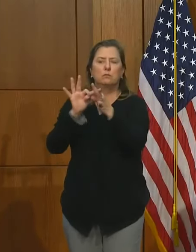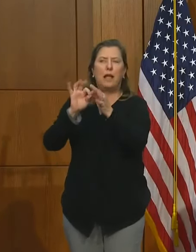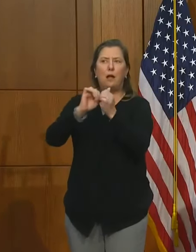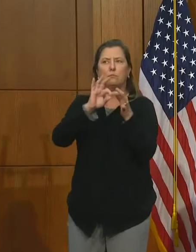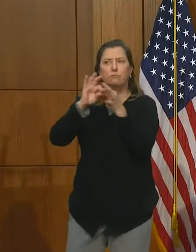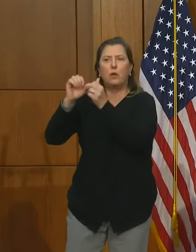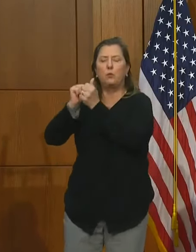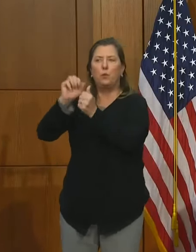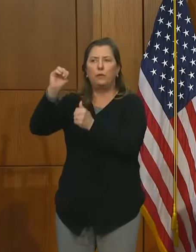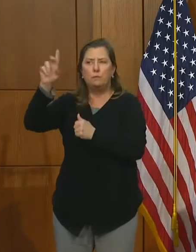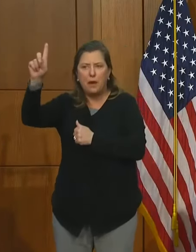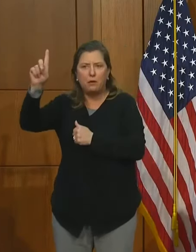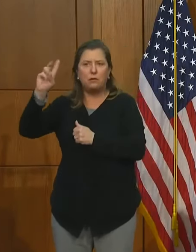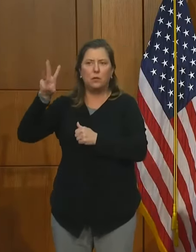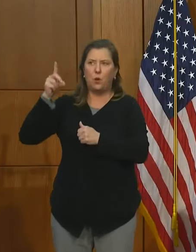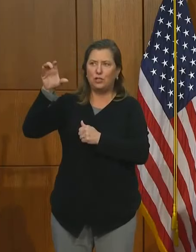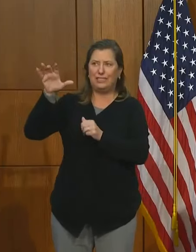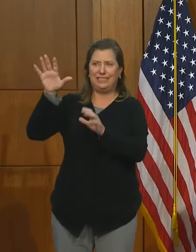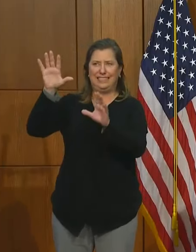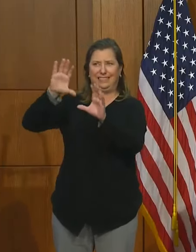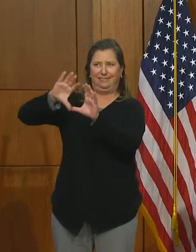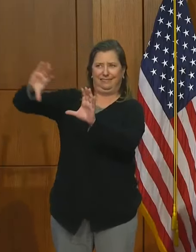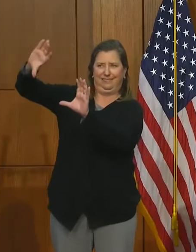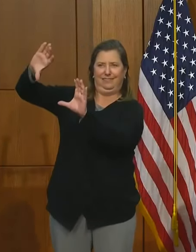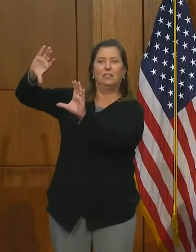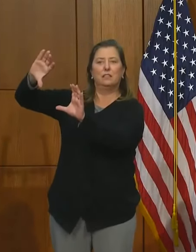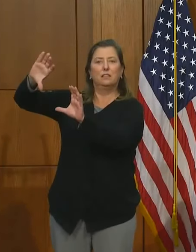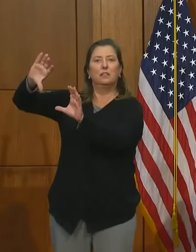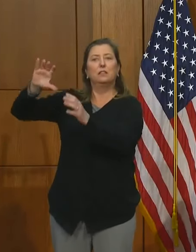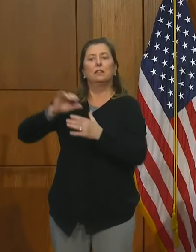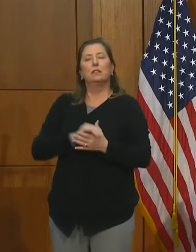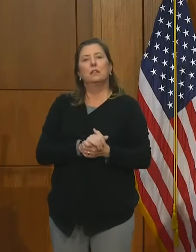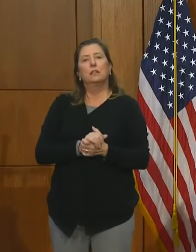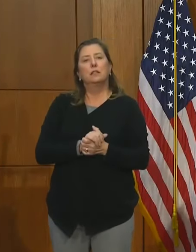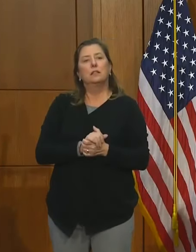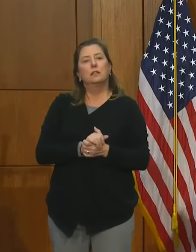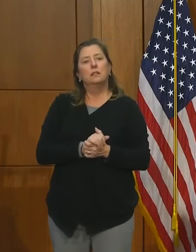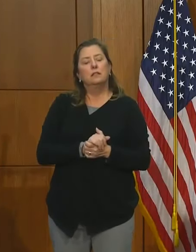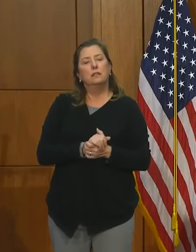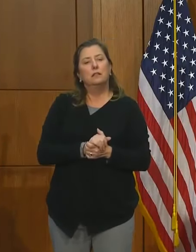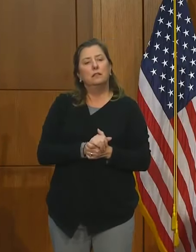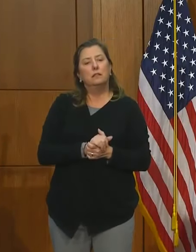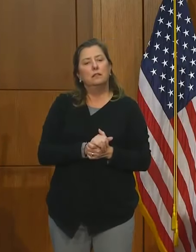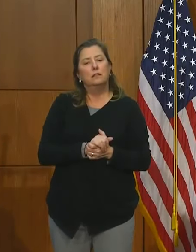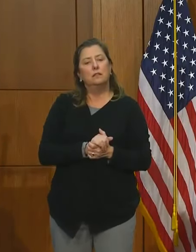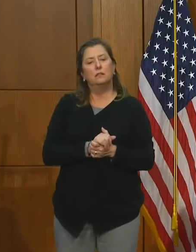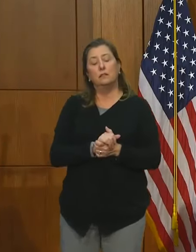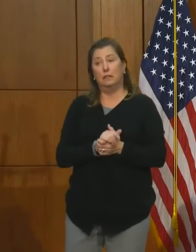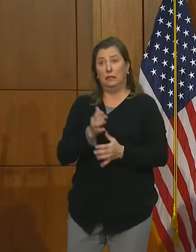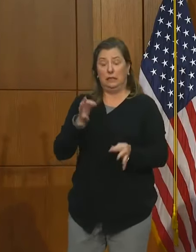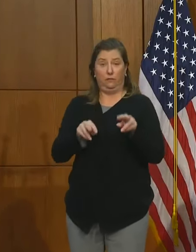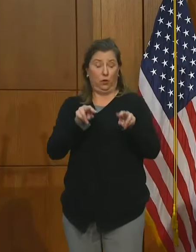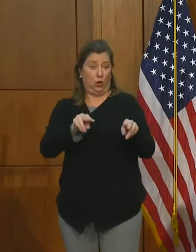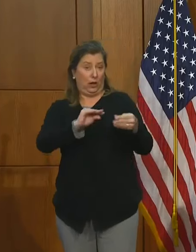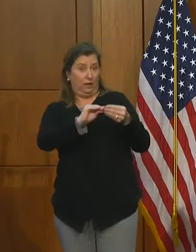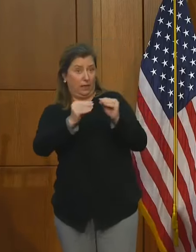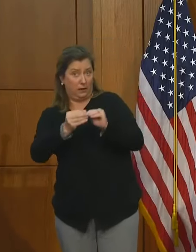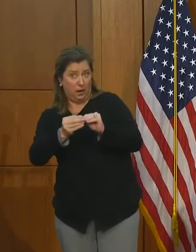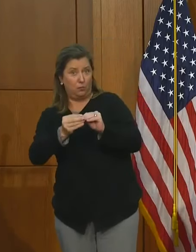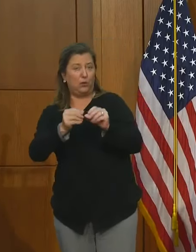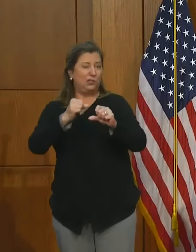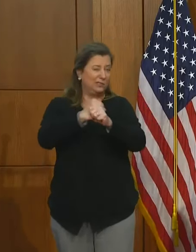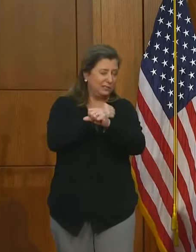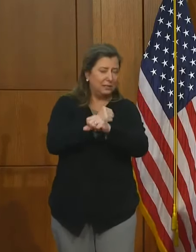Maryland and Washington, D.C. And so if you look at the statistics, the data, the number of cases,